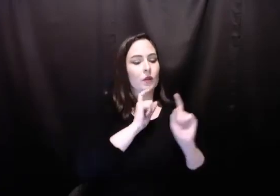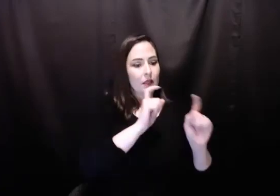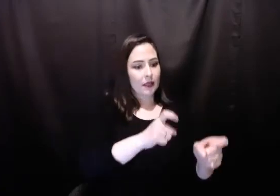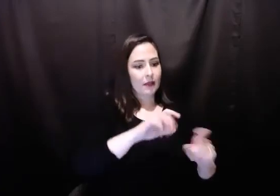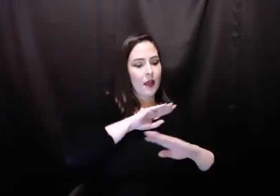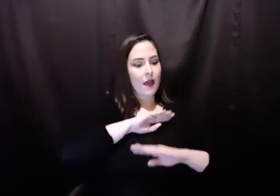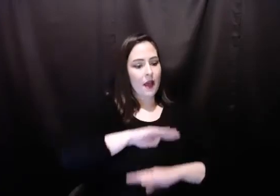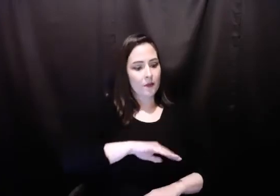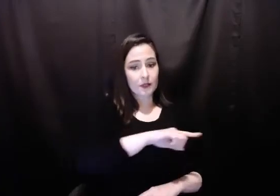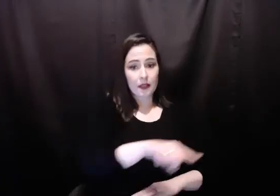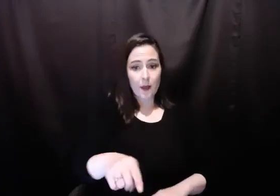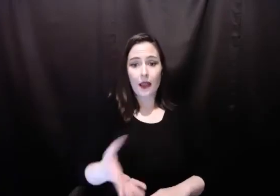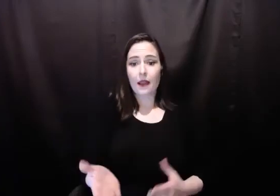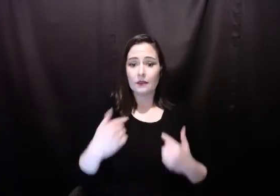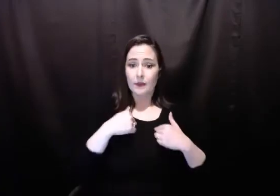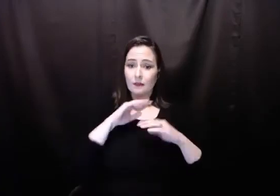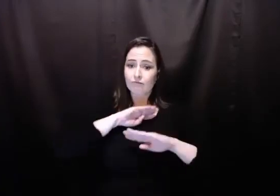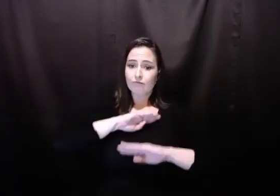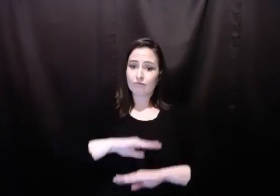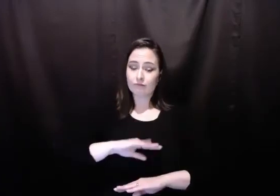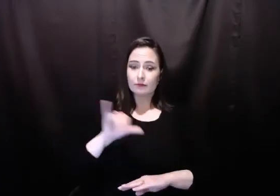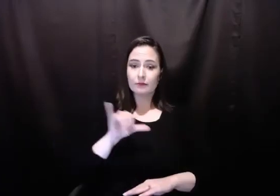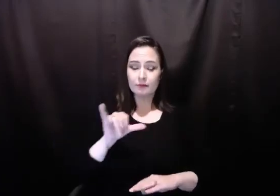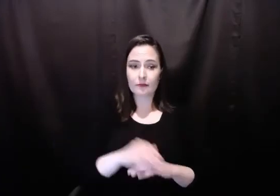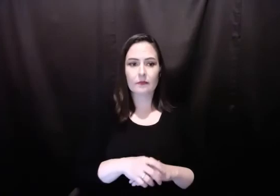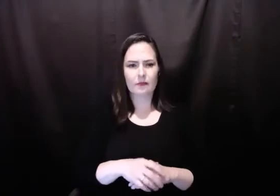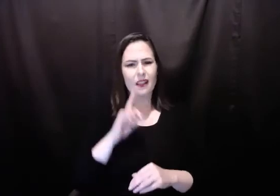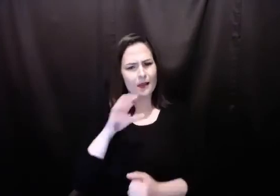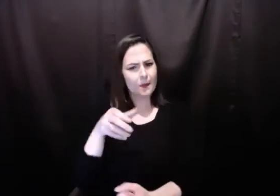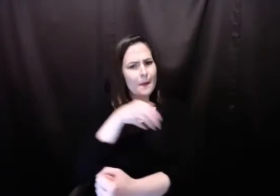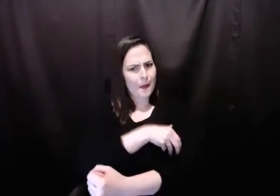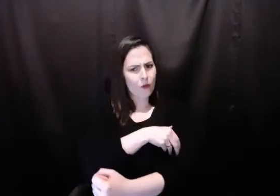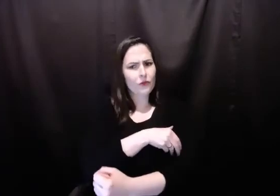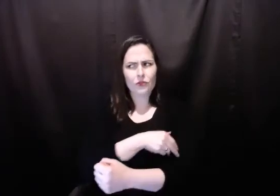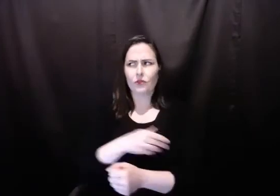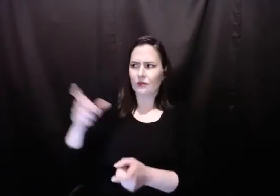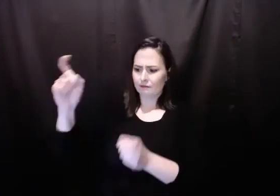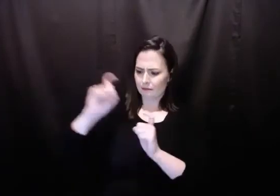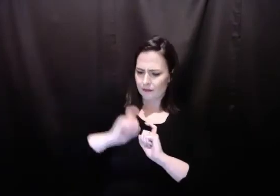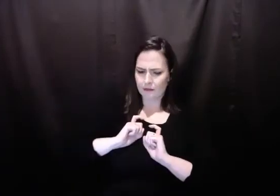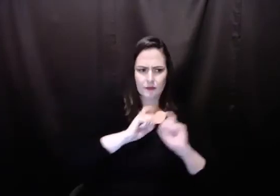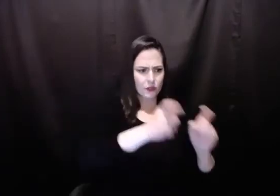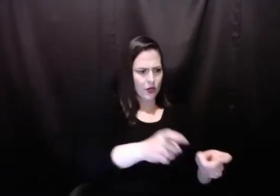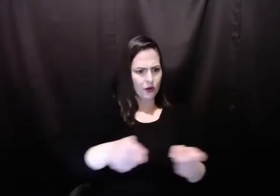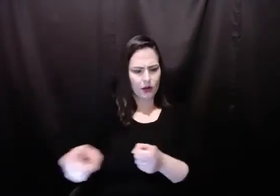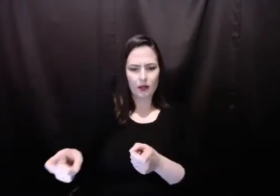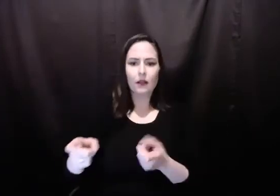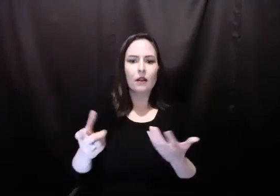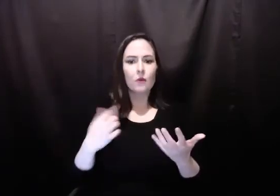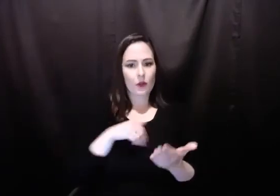others is what we often hear: be the gift. Be the gift. The steps, particularly,